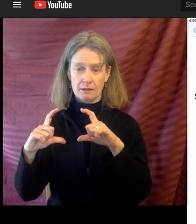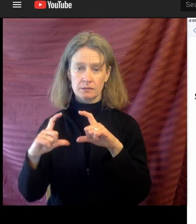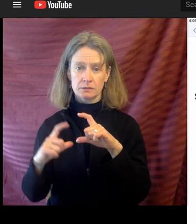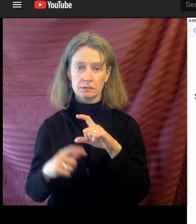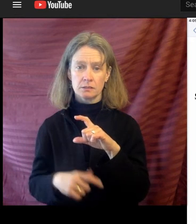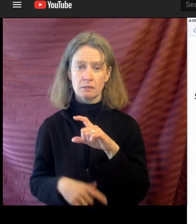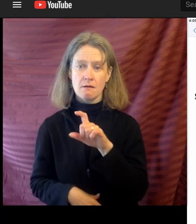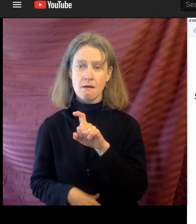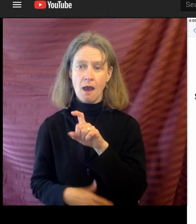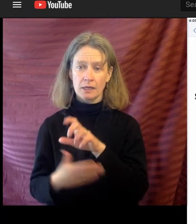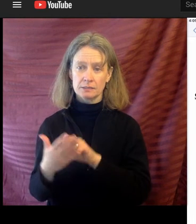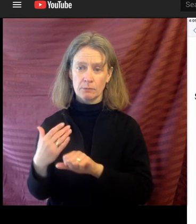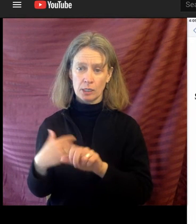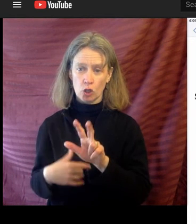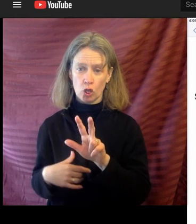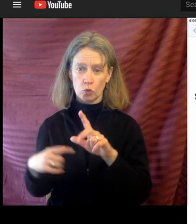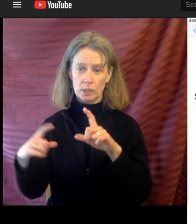2.